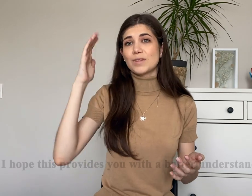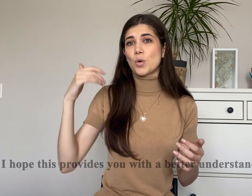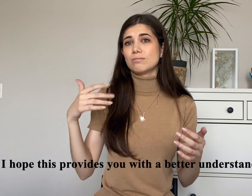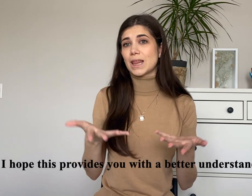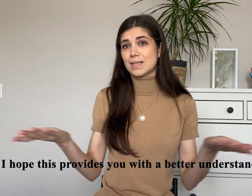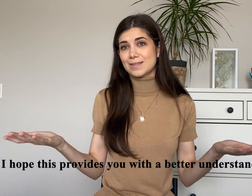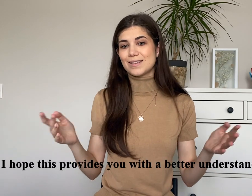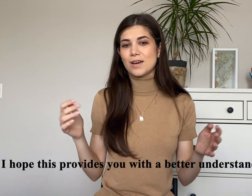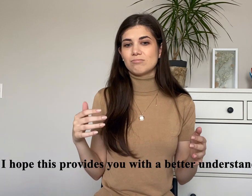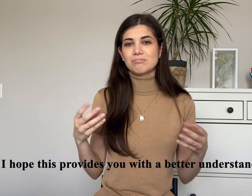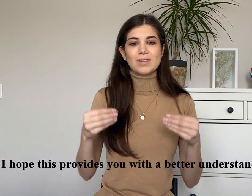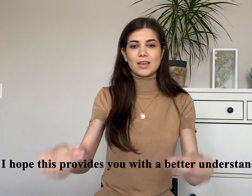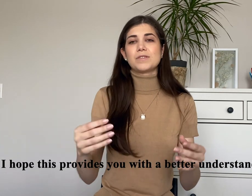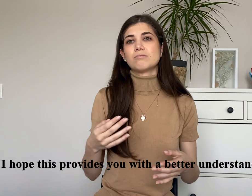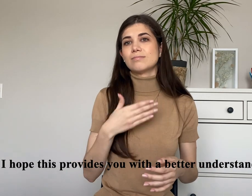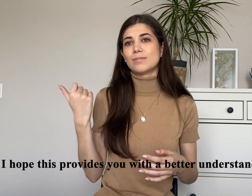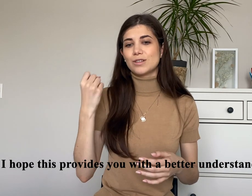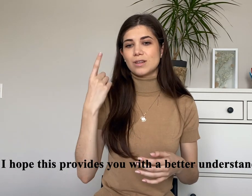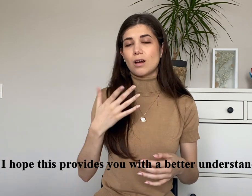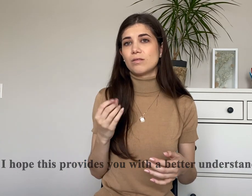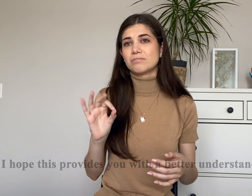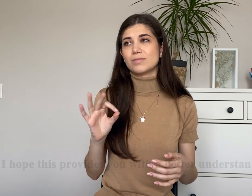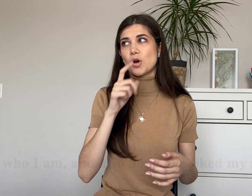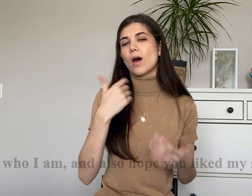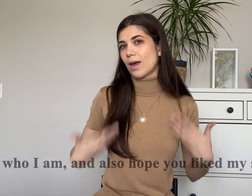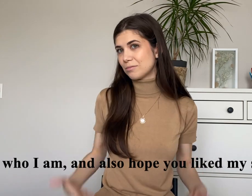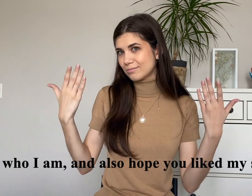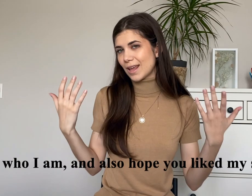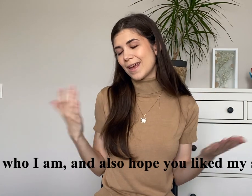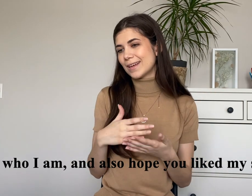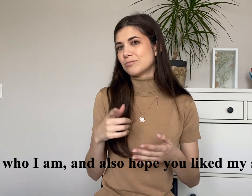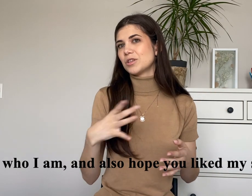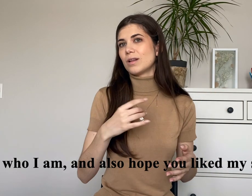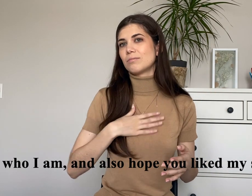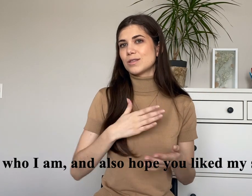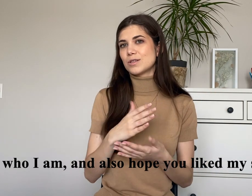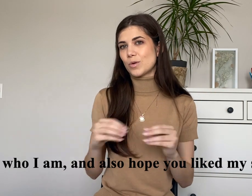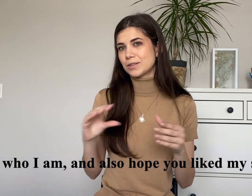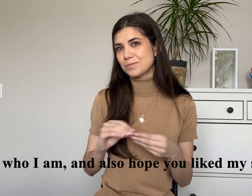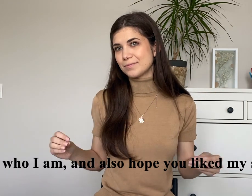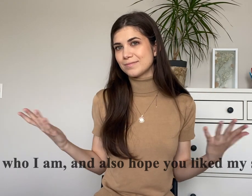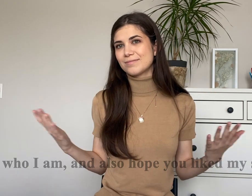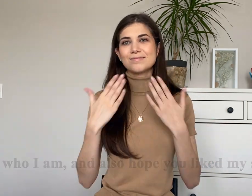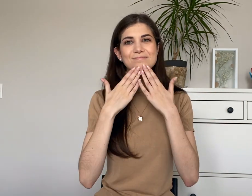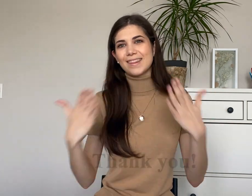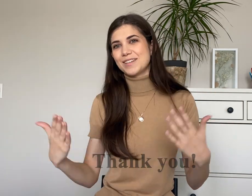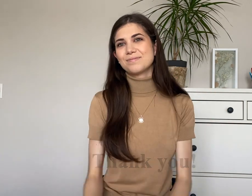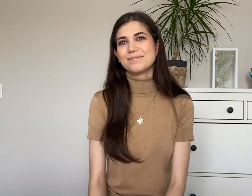I hope this provides you with a better understanding of who I am, and also hope you like my story. Thank you.